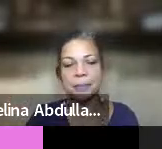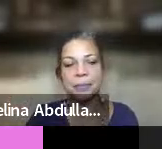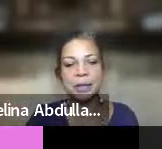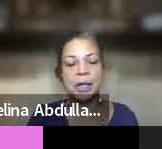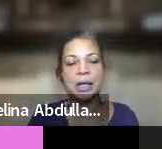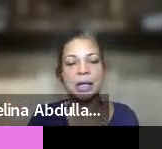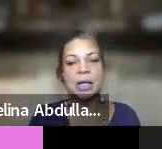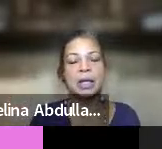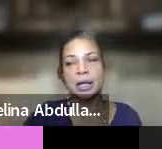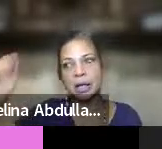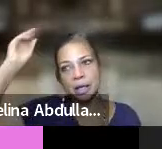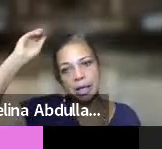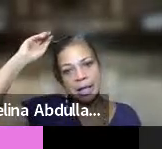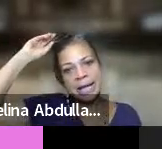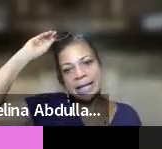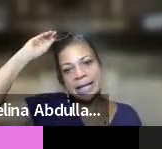report.